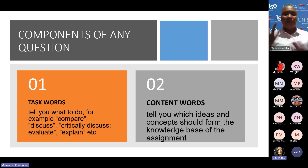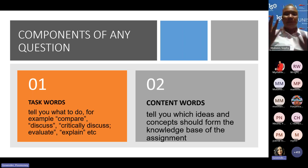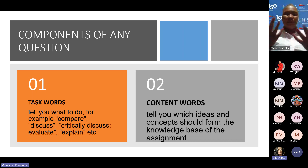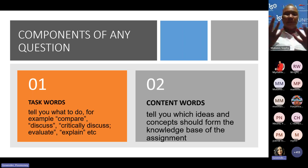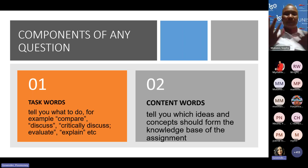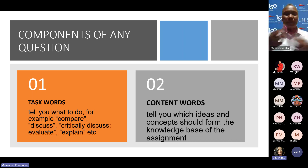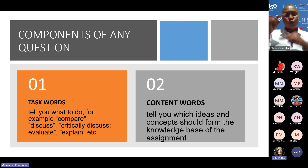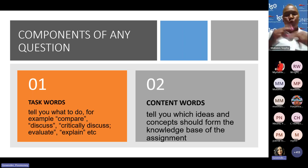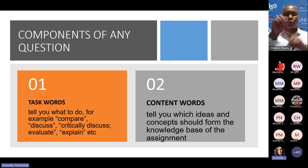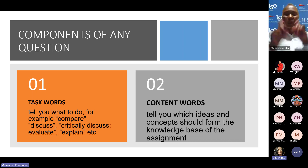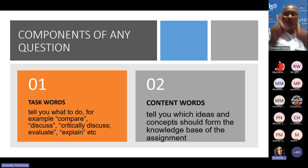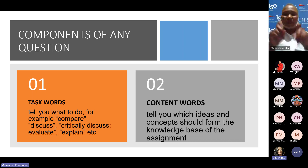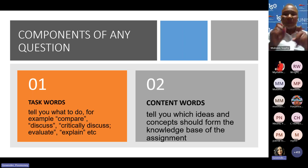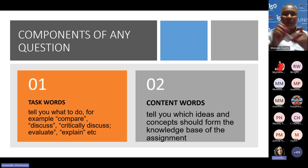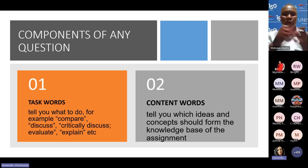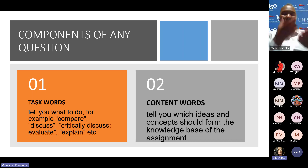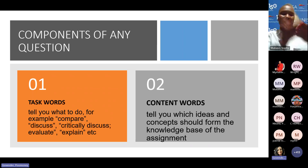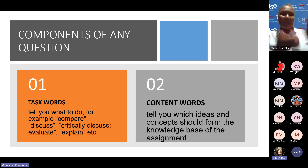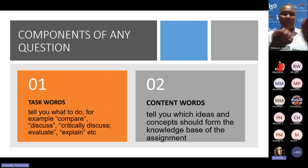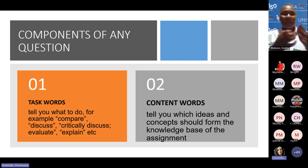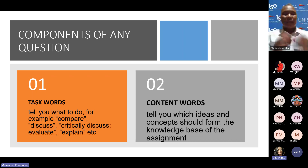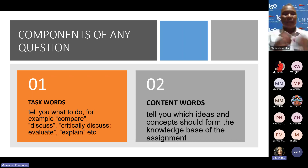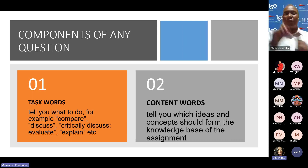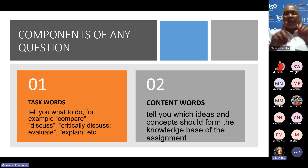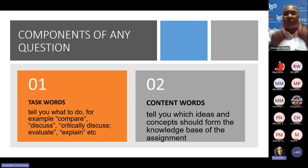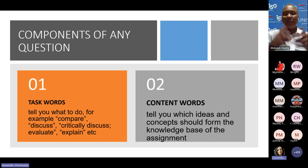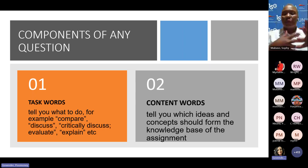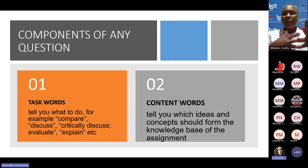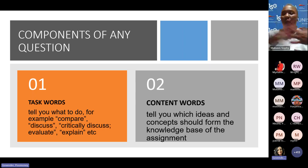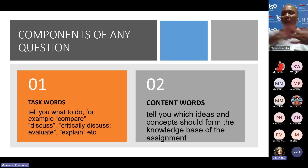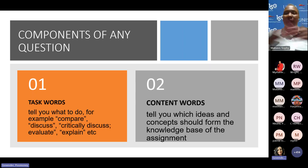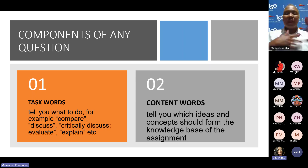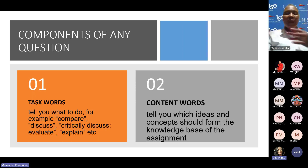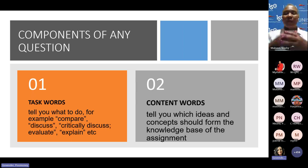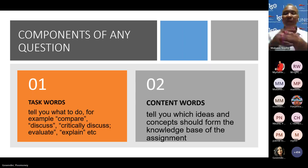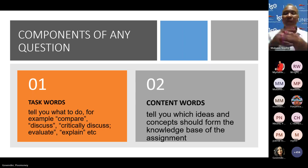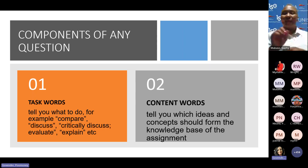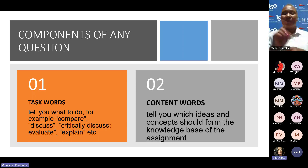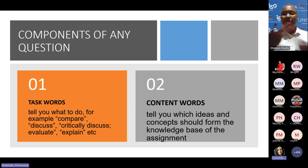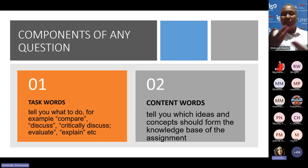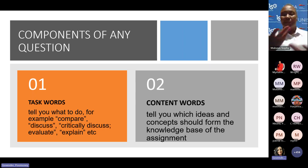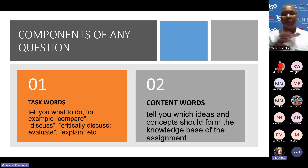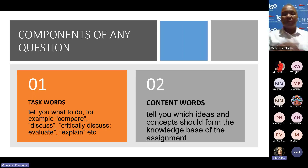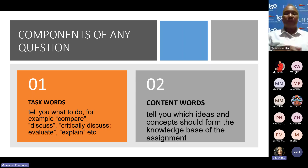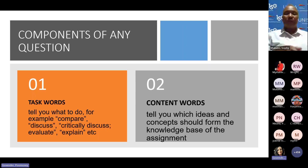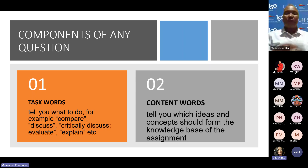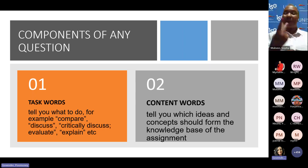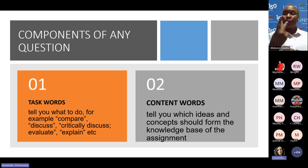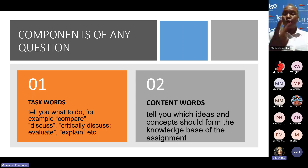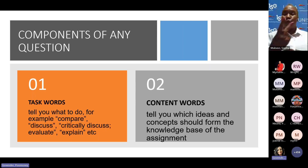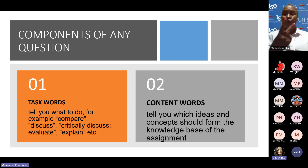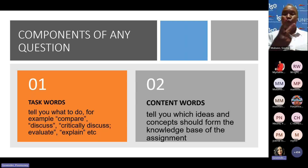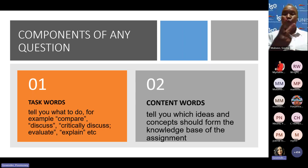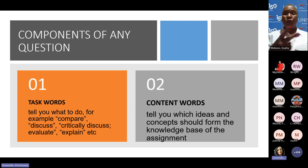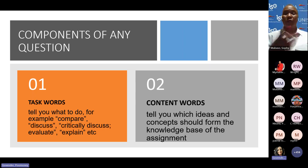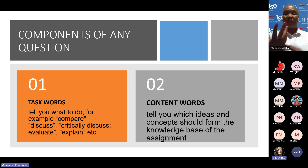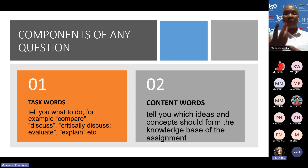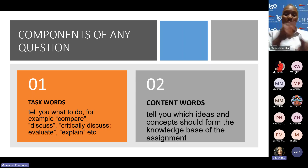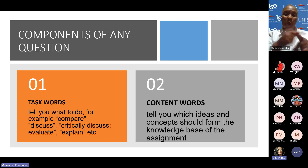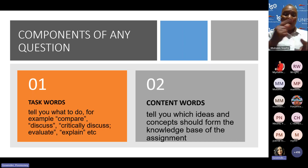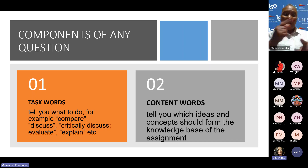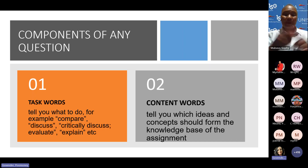short questions or essay type of questions, whatever the case is, there are 2 types of words.